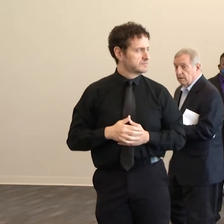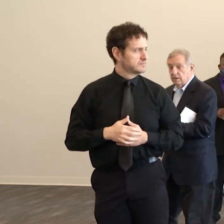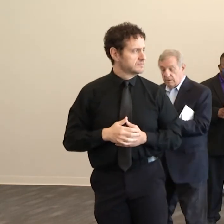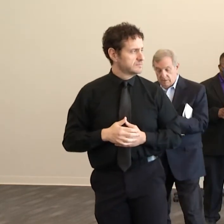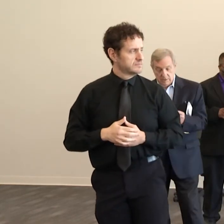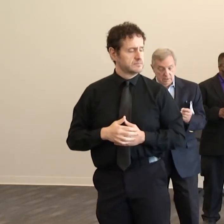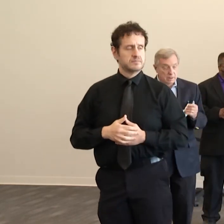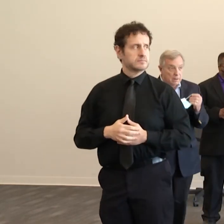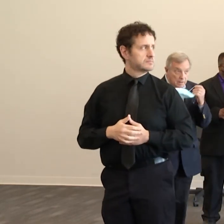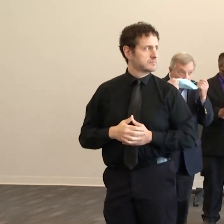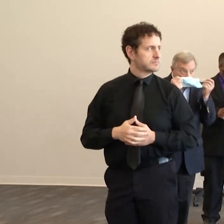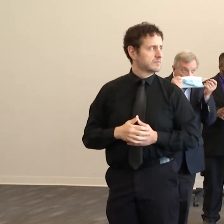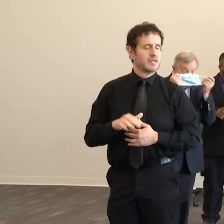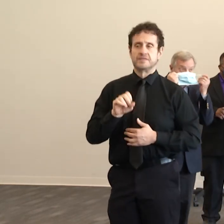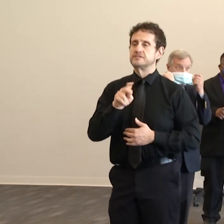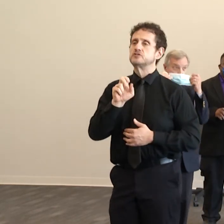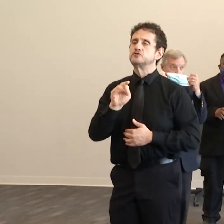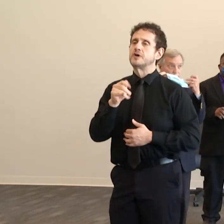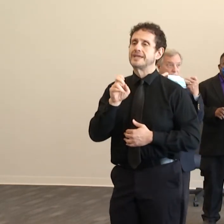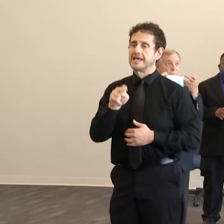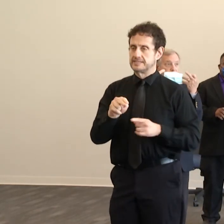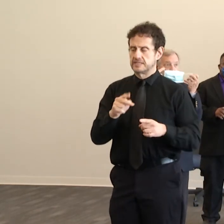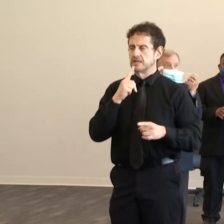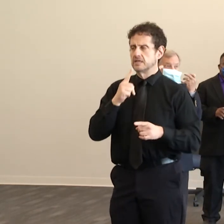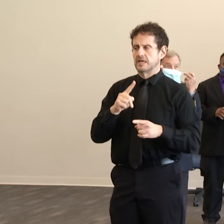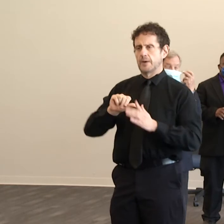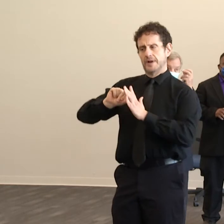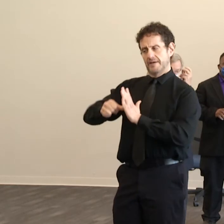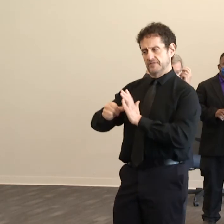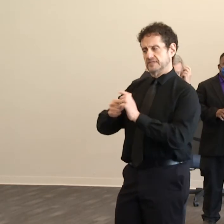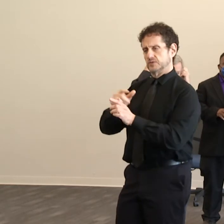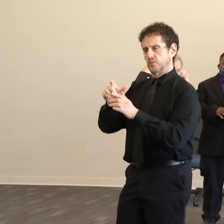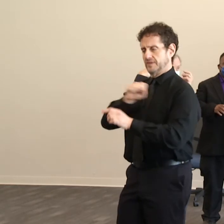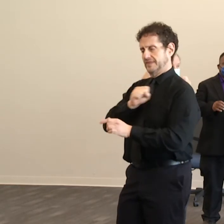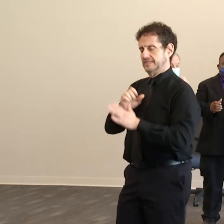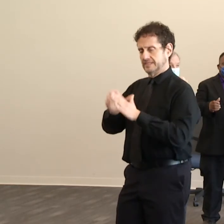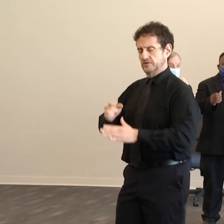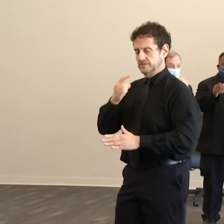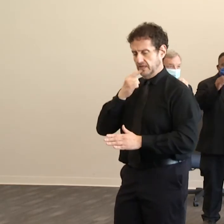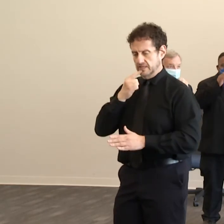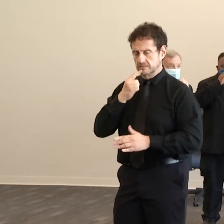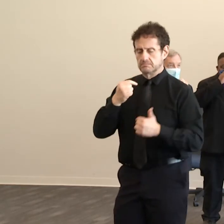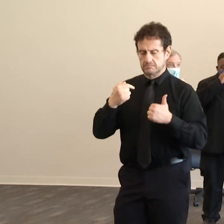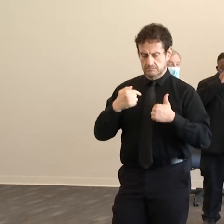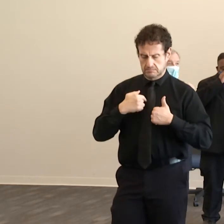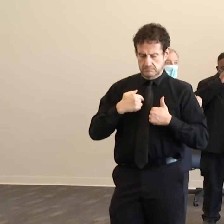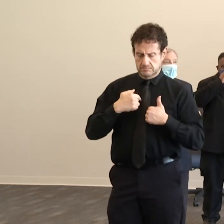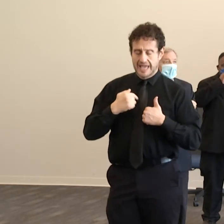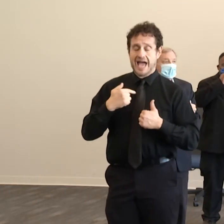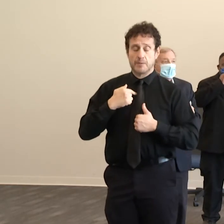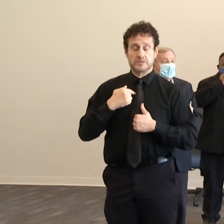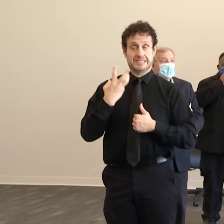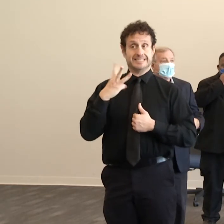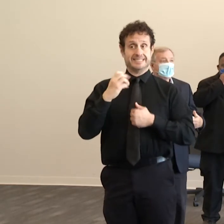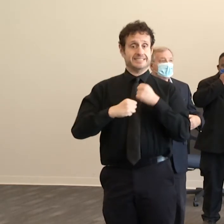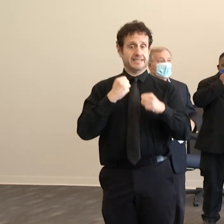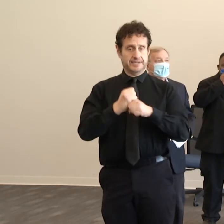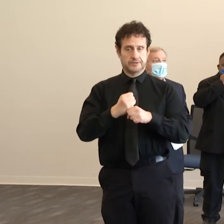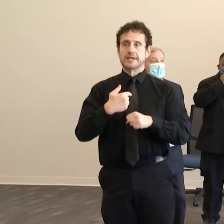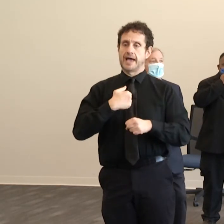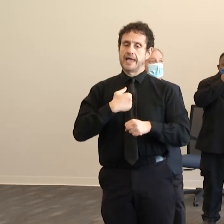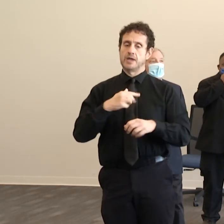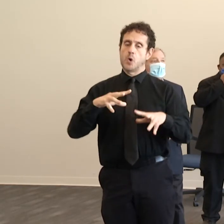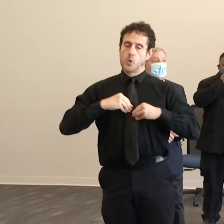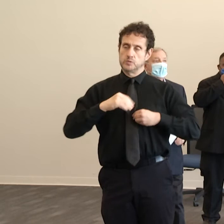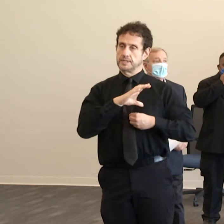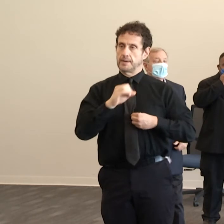The first thing I want to amplify what the senator said. I don't think you have to go back to Harry Truman. I spent 16 years as a CEO of a company. I don't think I ever